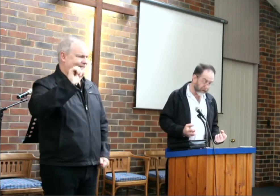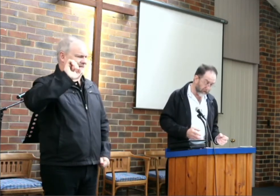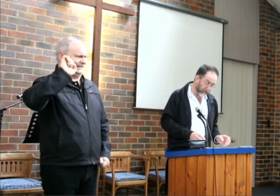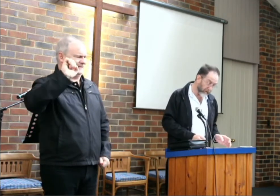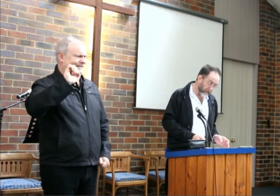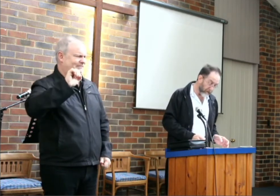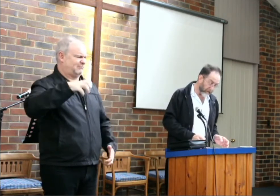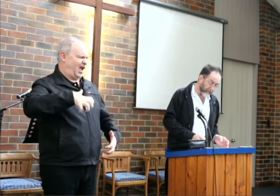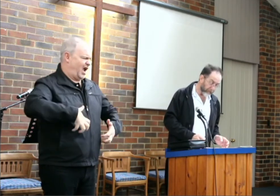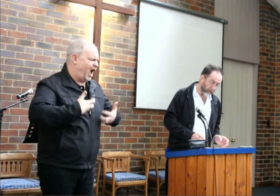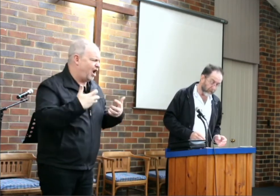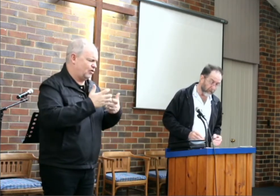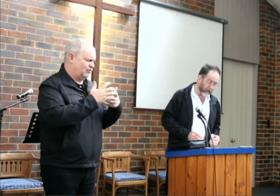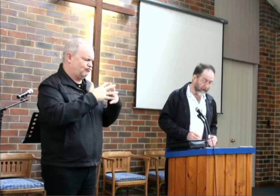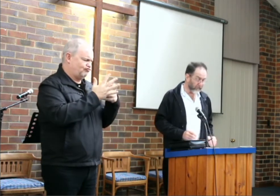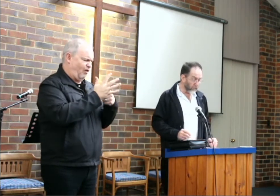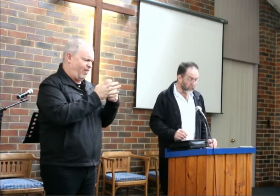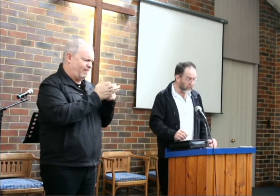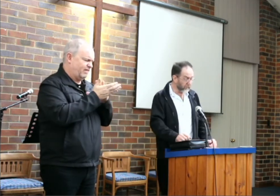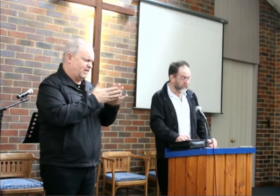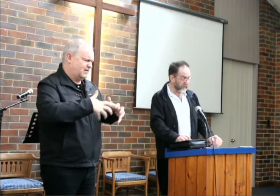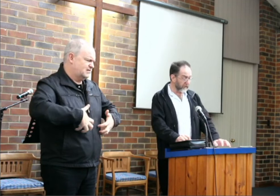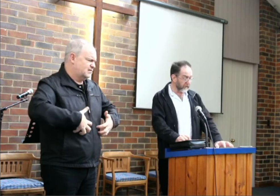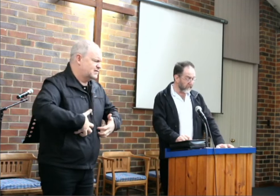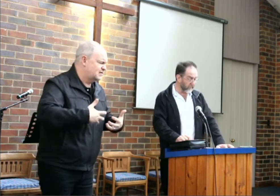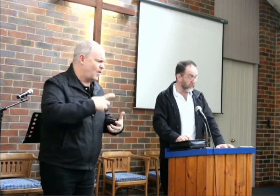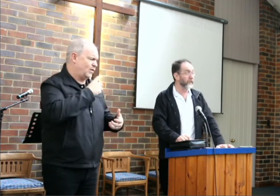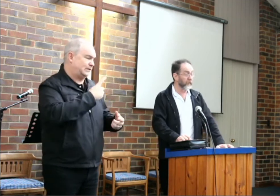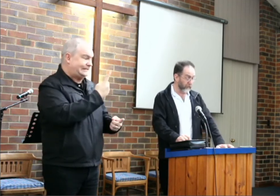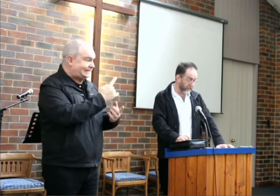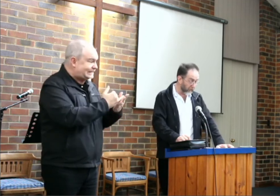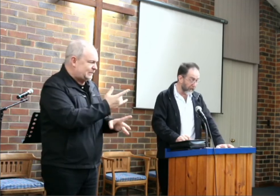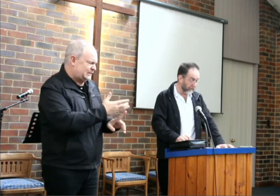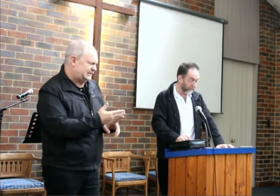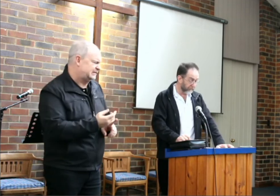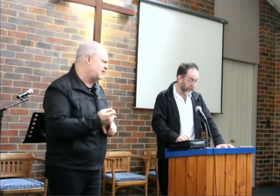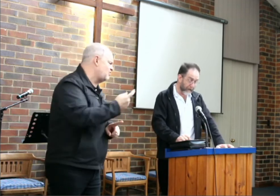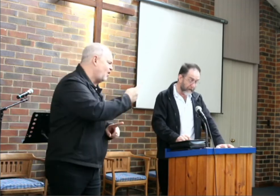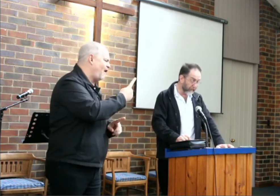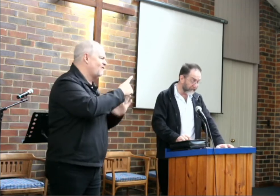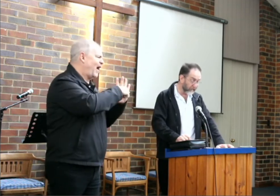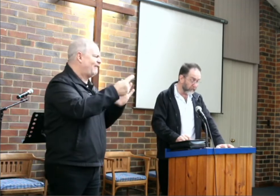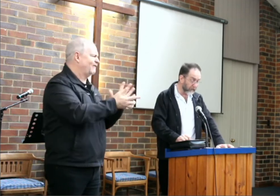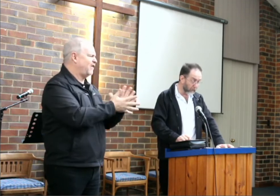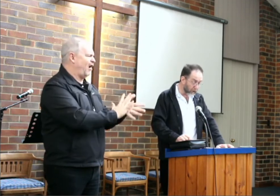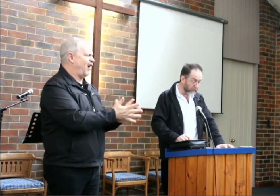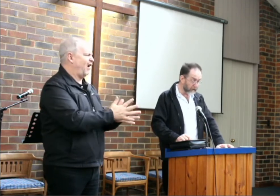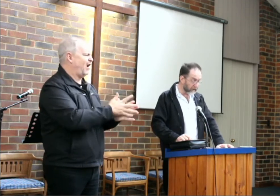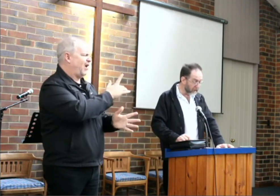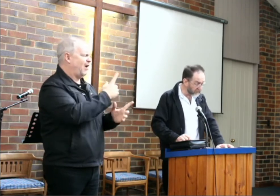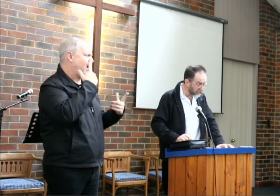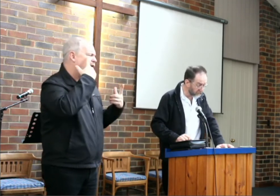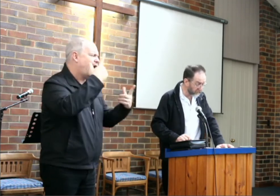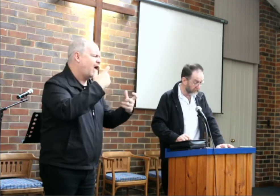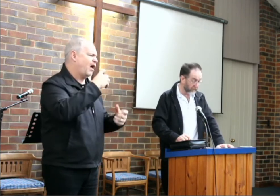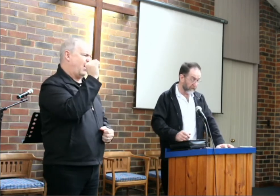wrath, will cast all who sin into eternal fire. In that place there will be weeping and